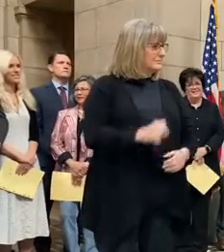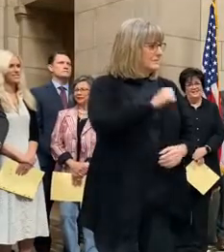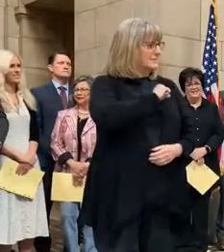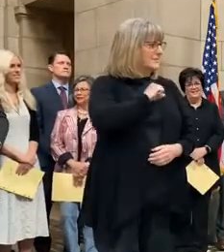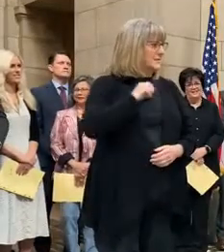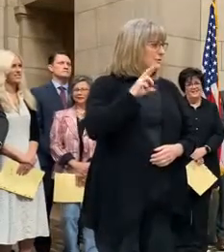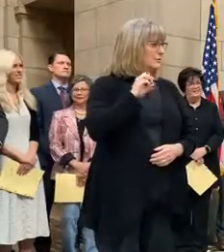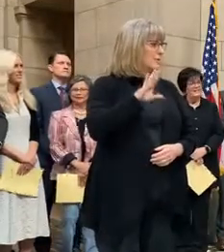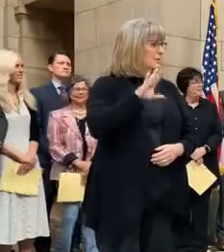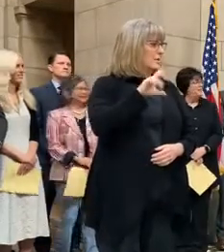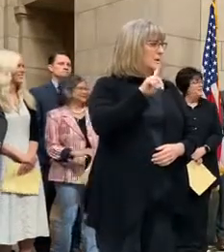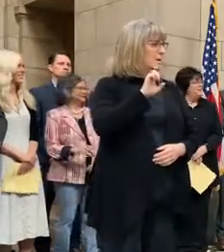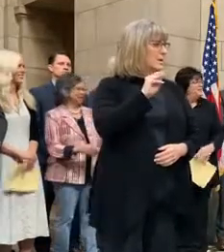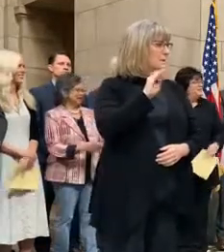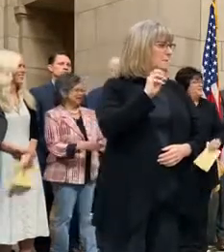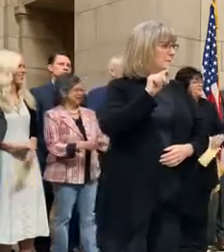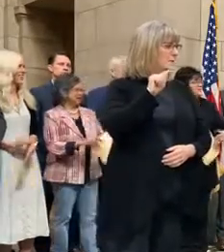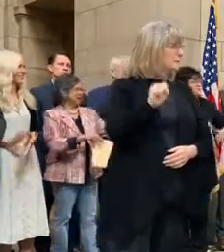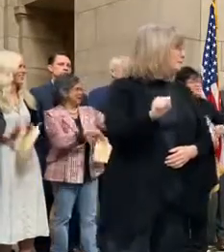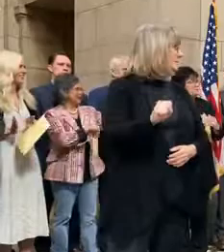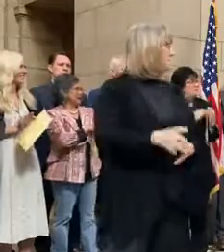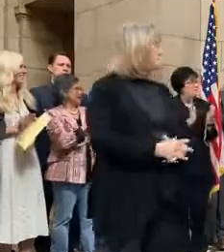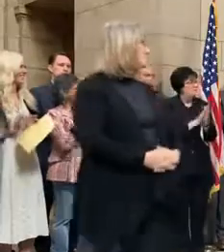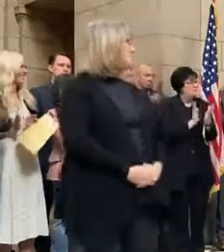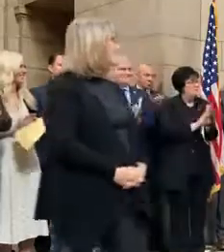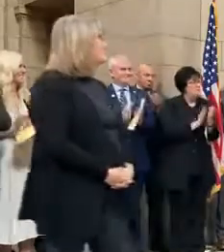and Senator Rob Clements.